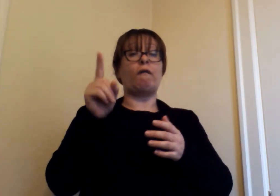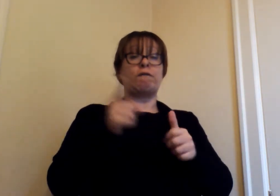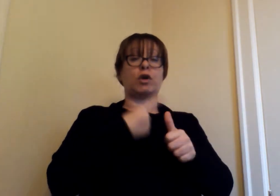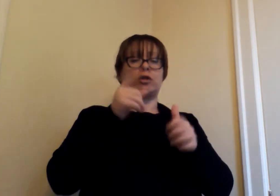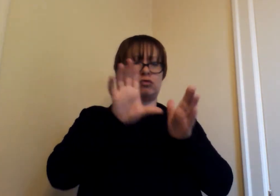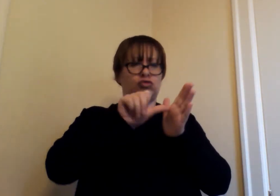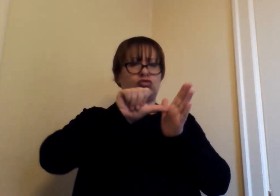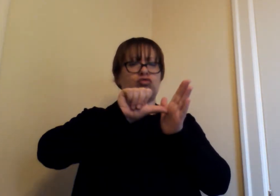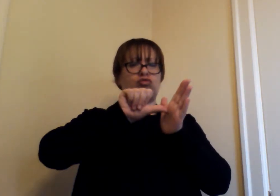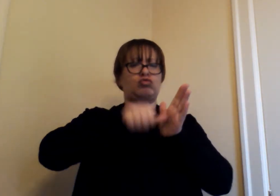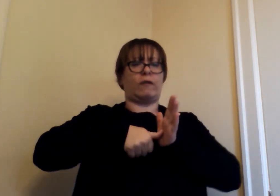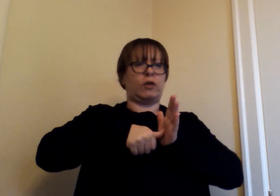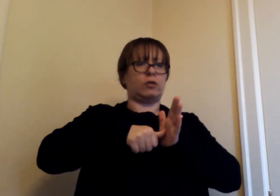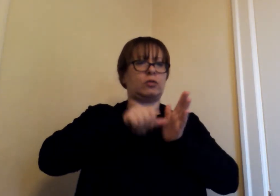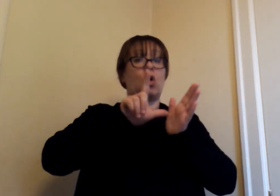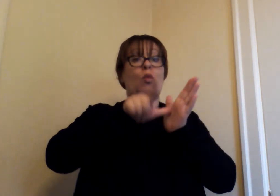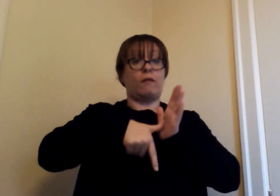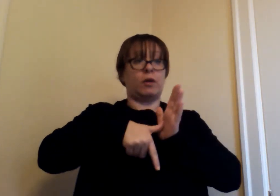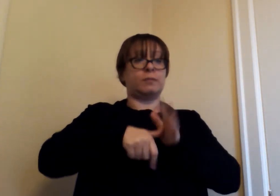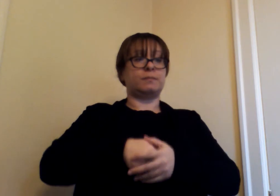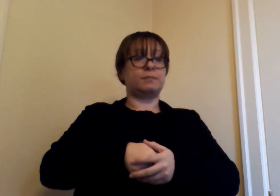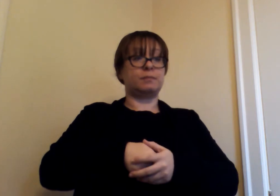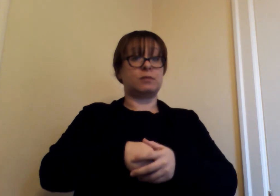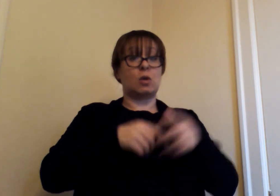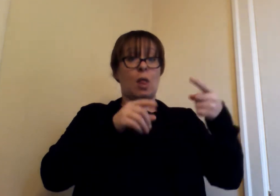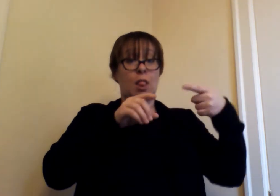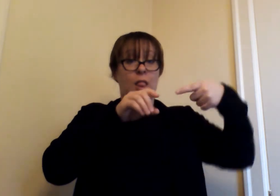bevel side up and line it up with a vein. Position the needle to form a